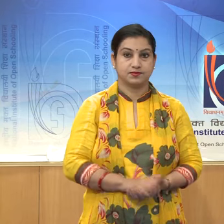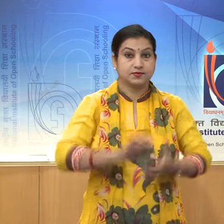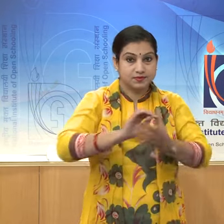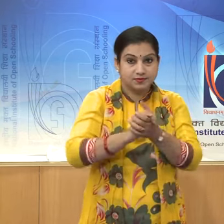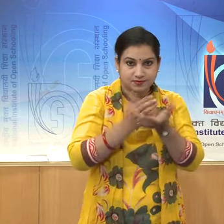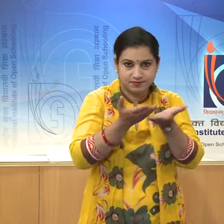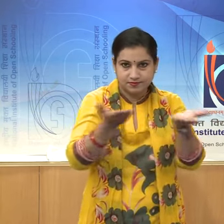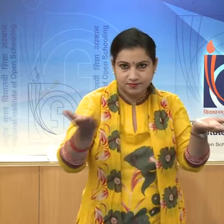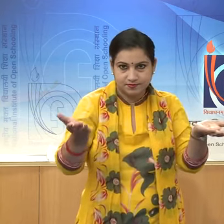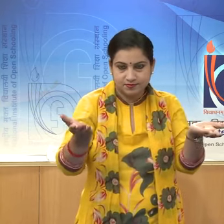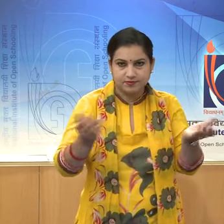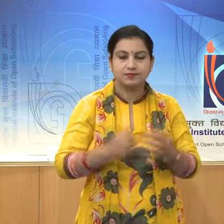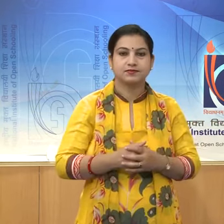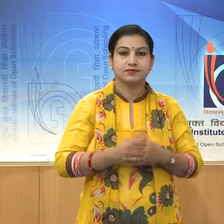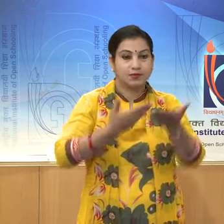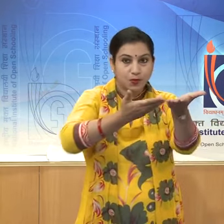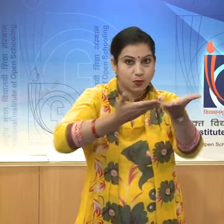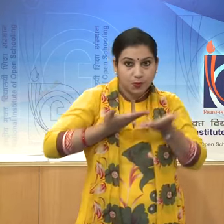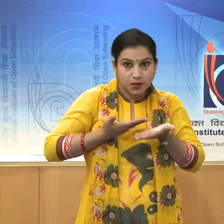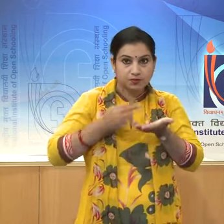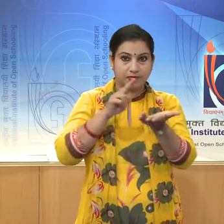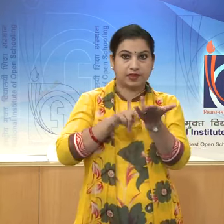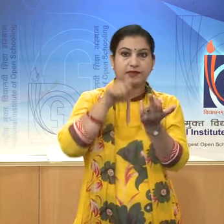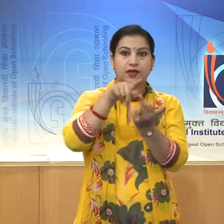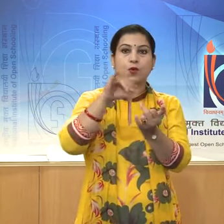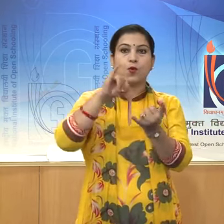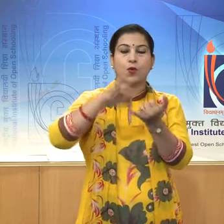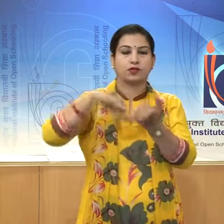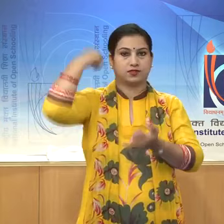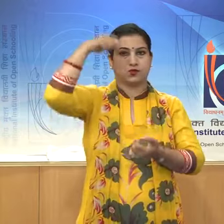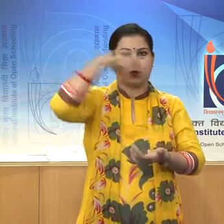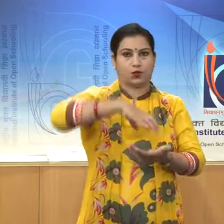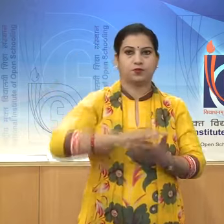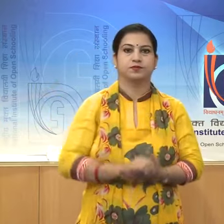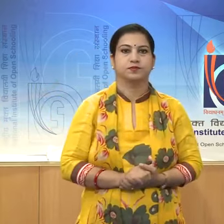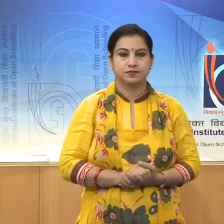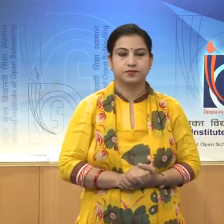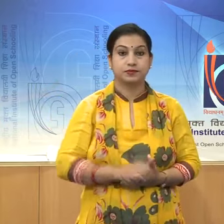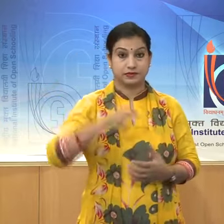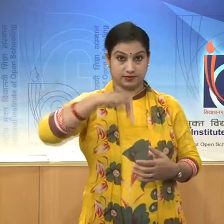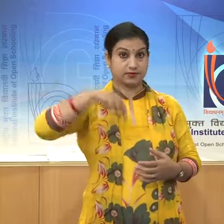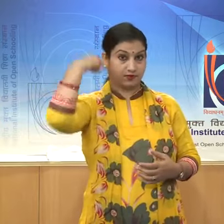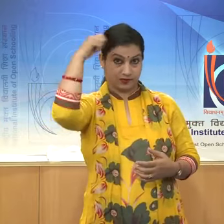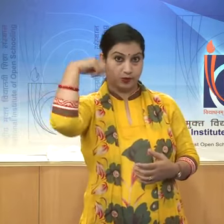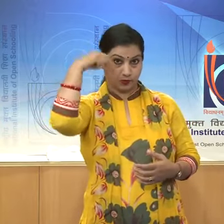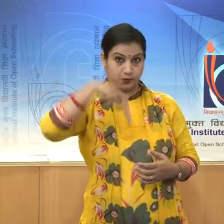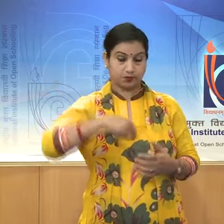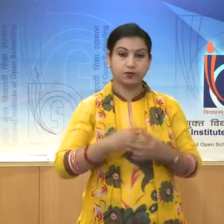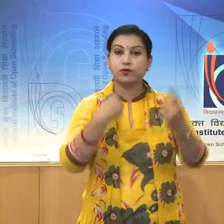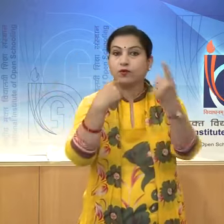Dear friends, welcome to the NIOS studio. In this video, we are going